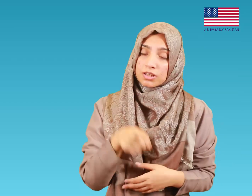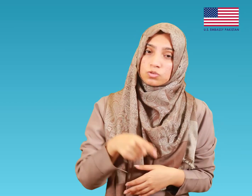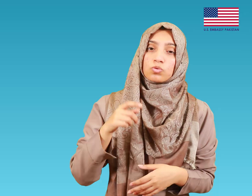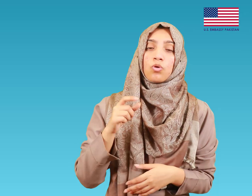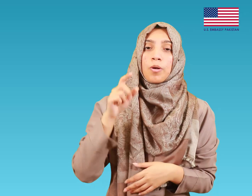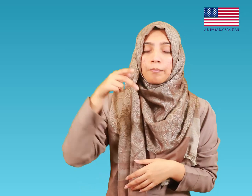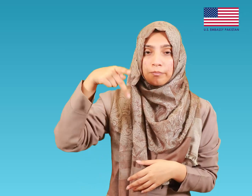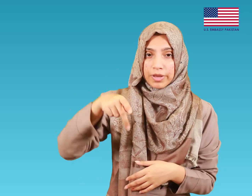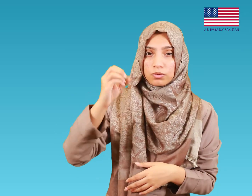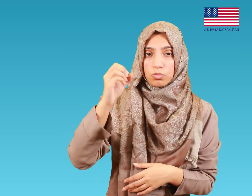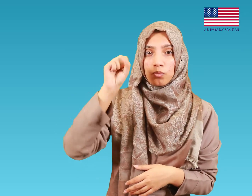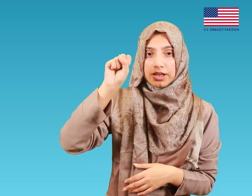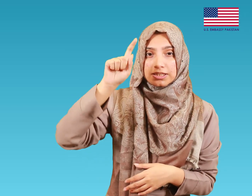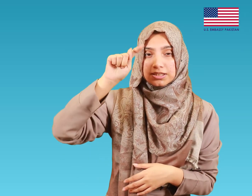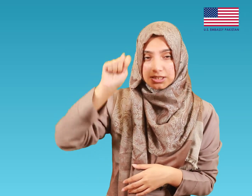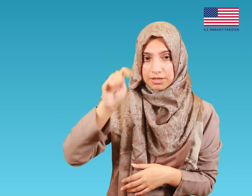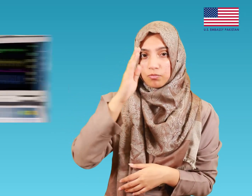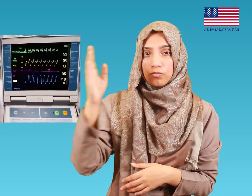Post-Covid-19 Syndrome